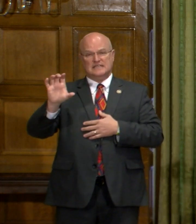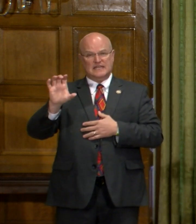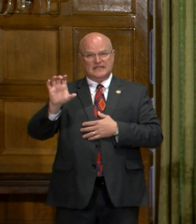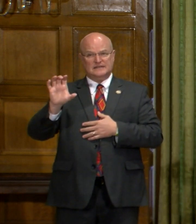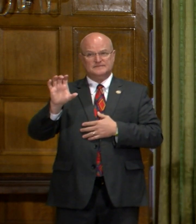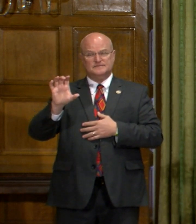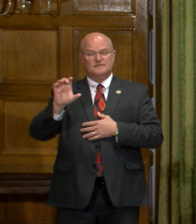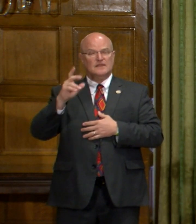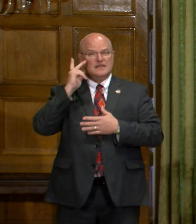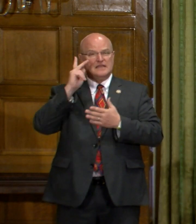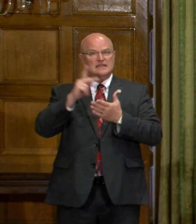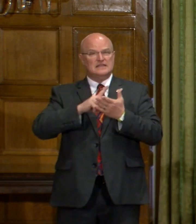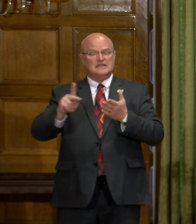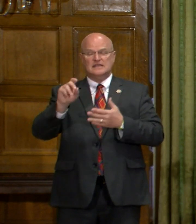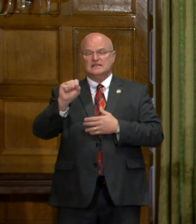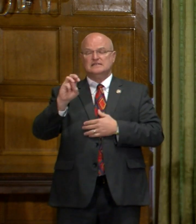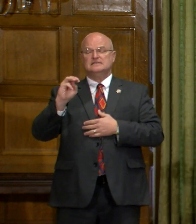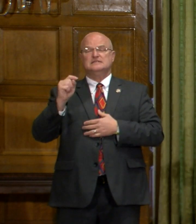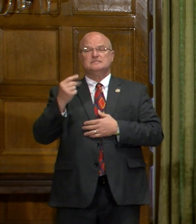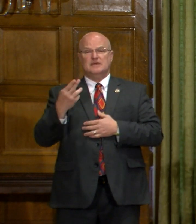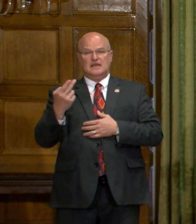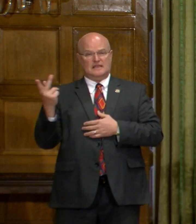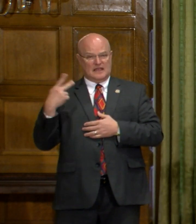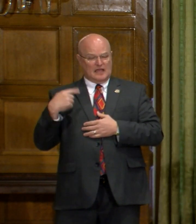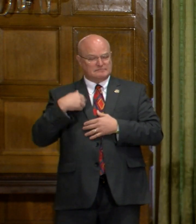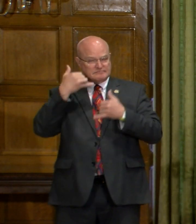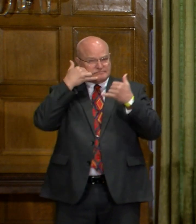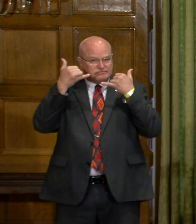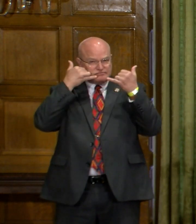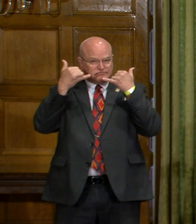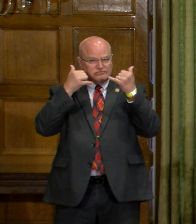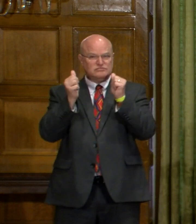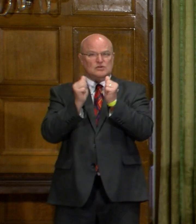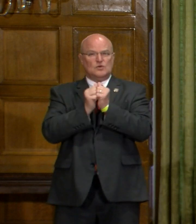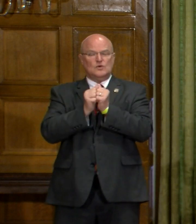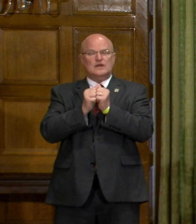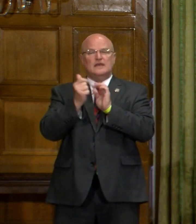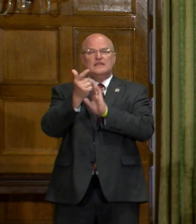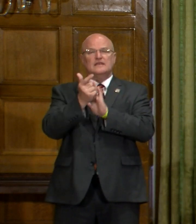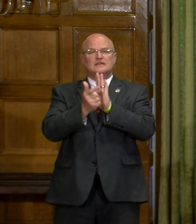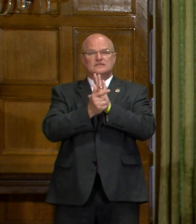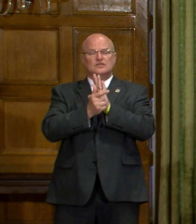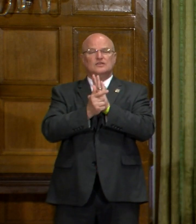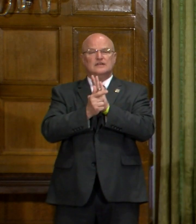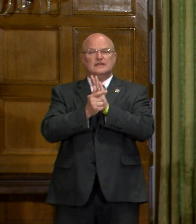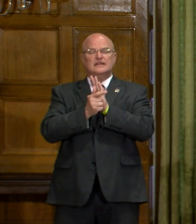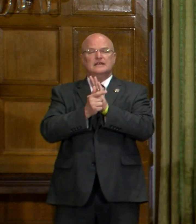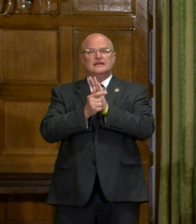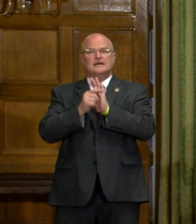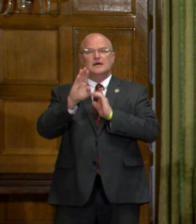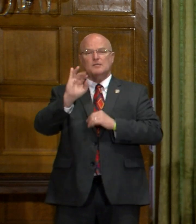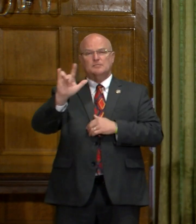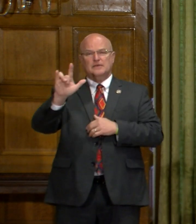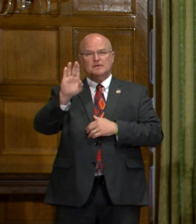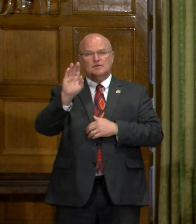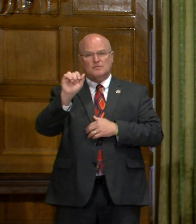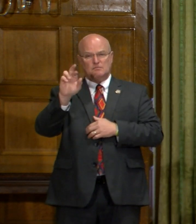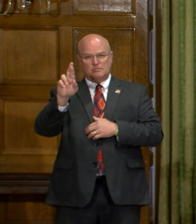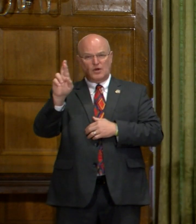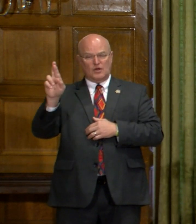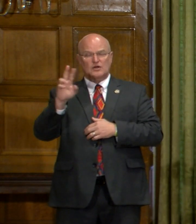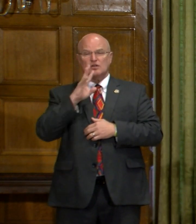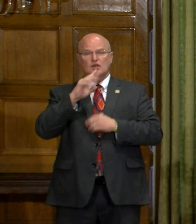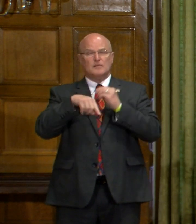City, Secretary Smith and I were on the phone today with Attorney General Bill Barr speaking about